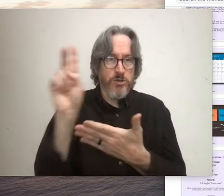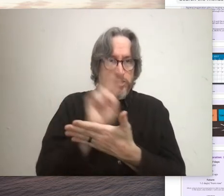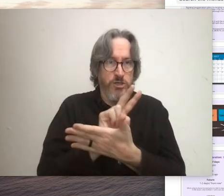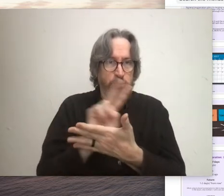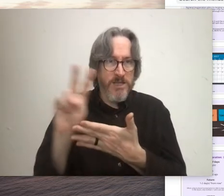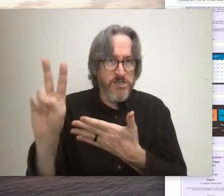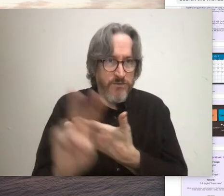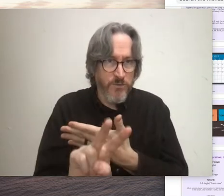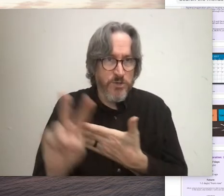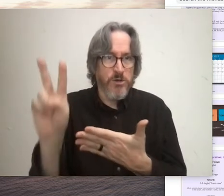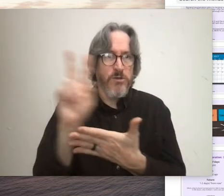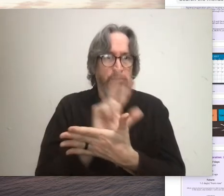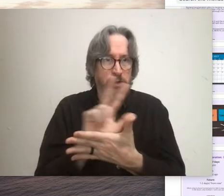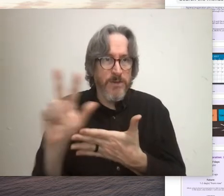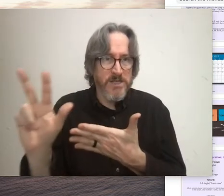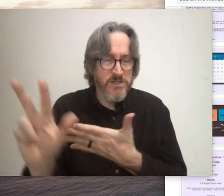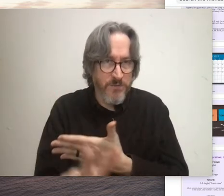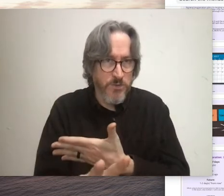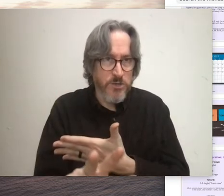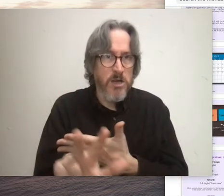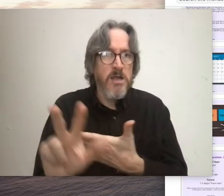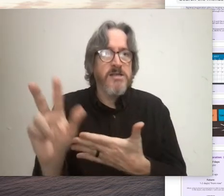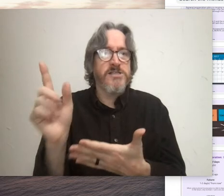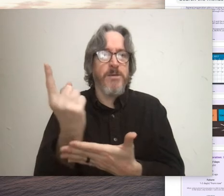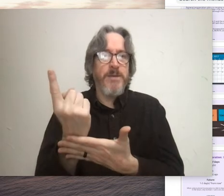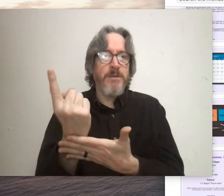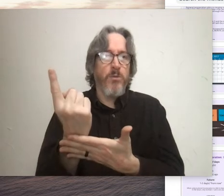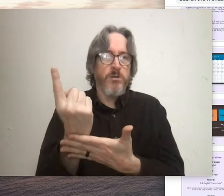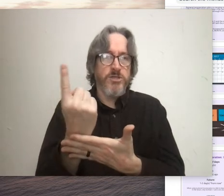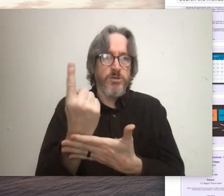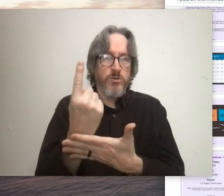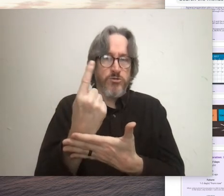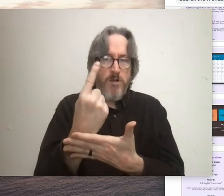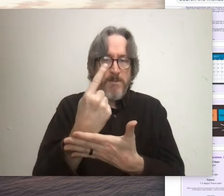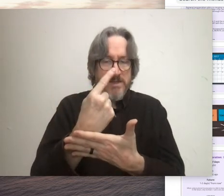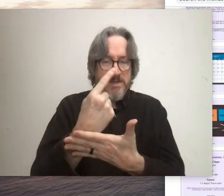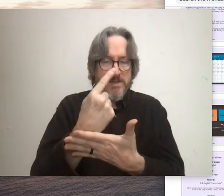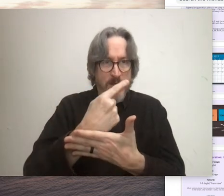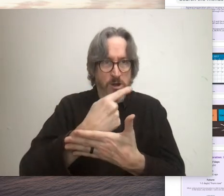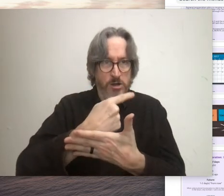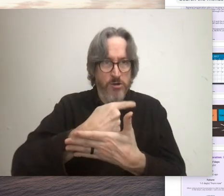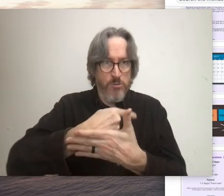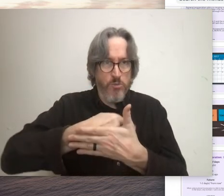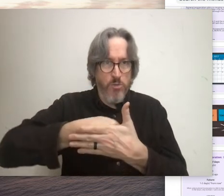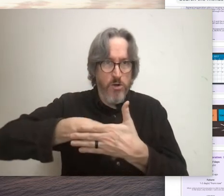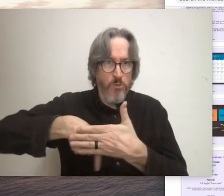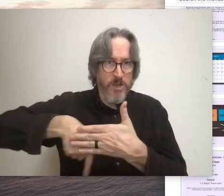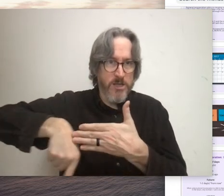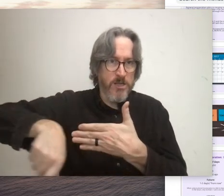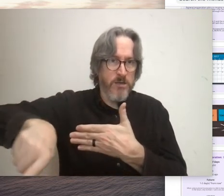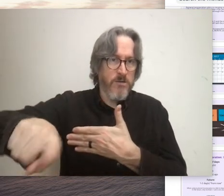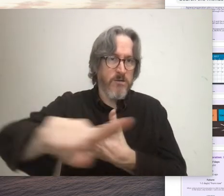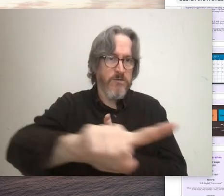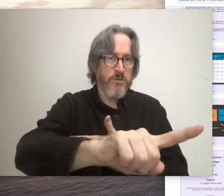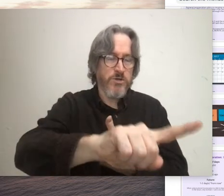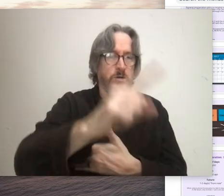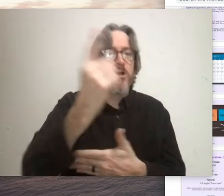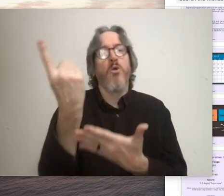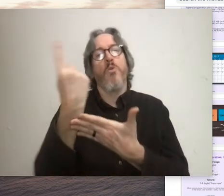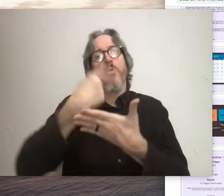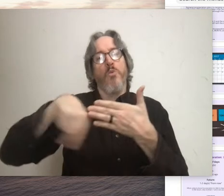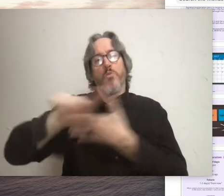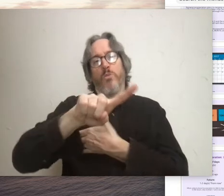future, 2 weeks future, 3 weeks future. Some people will do drop this down under 1 week